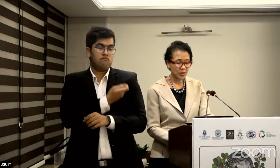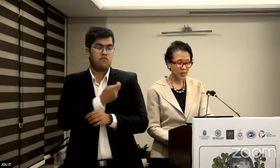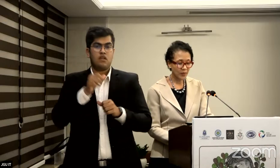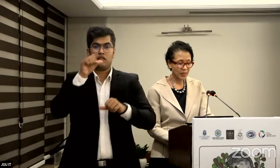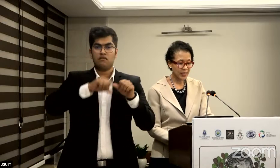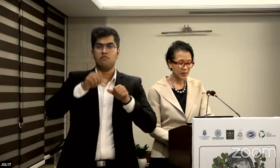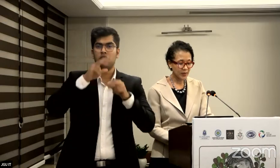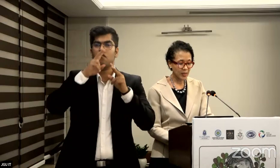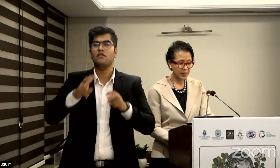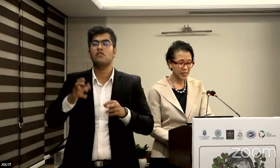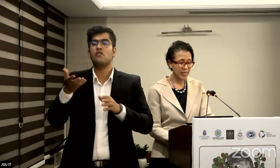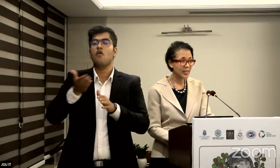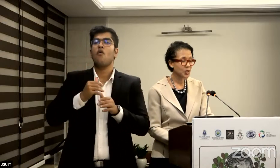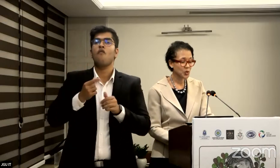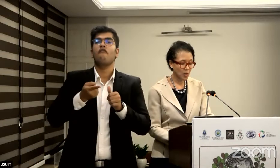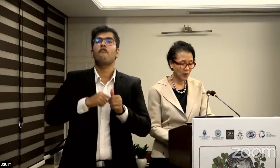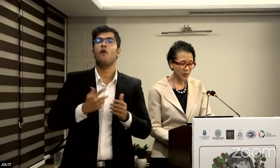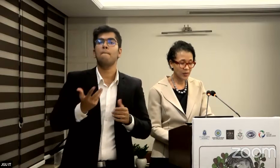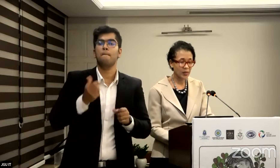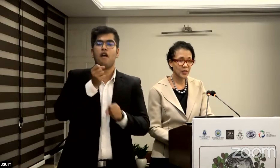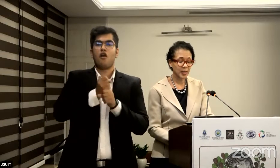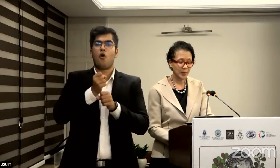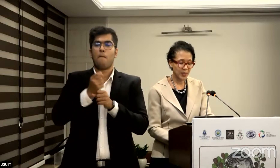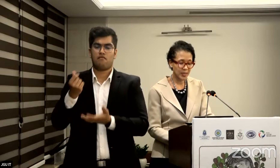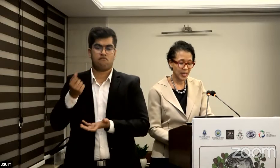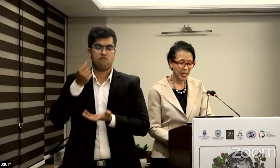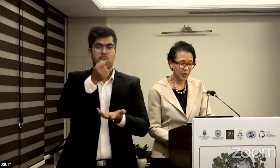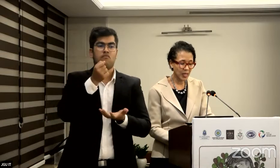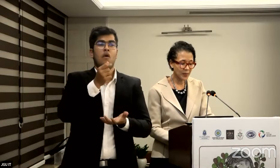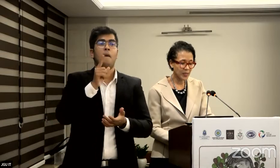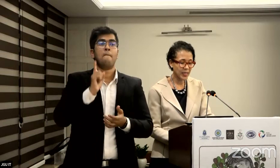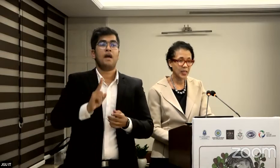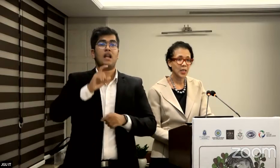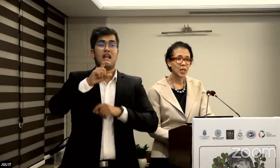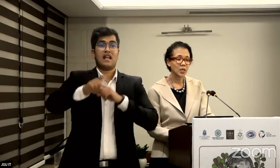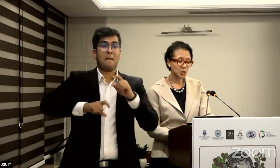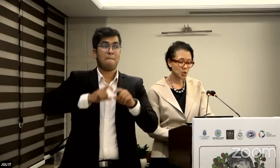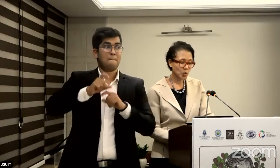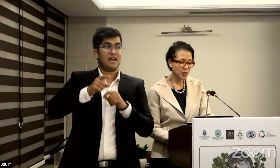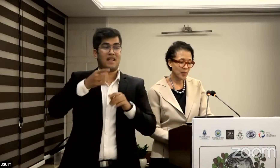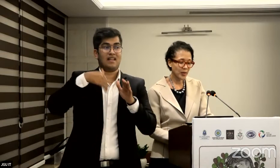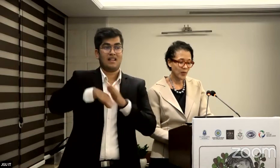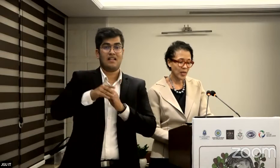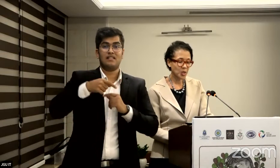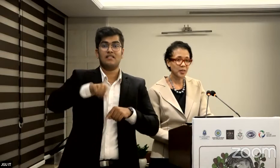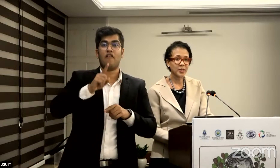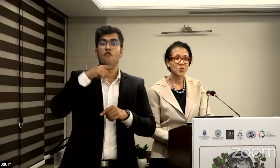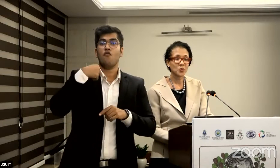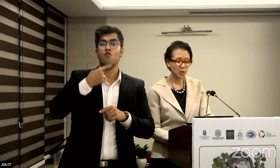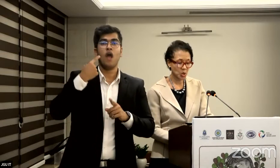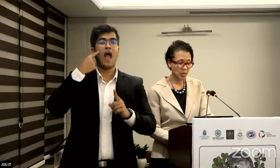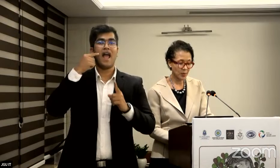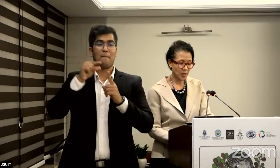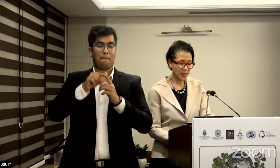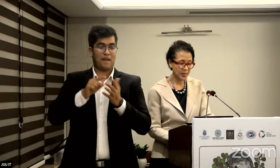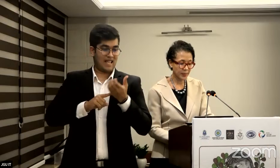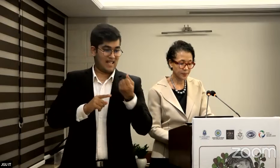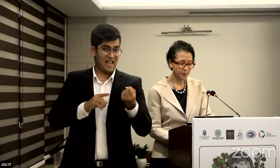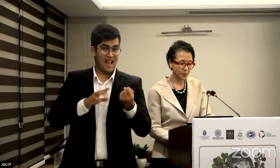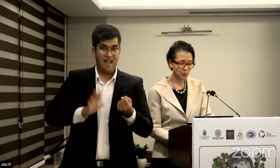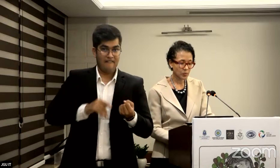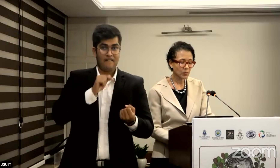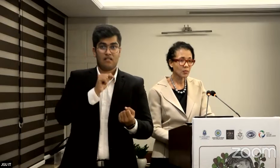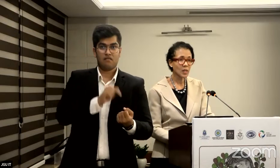in their discovery and development. And yet too often, the companies that held the IP controlled the manufacturing, distribution, and